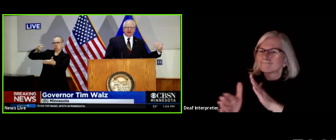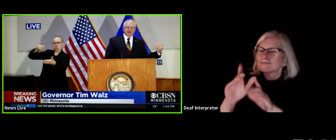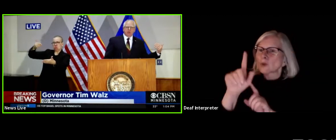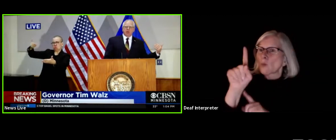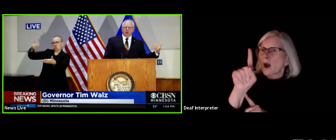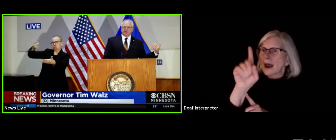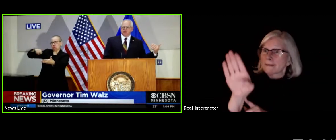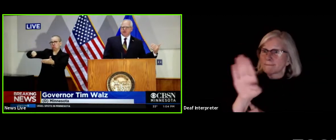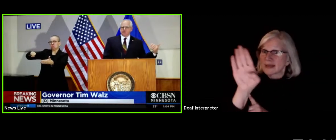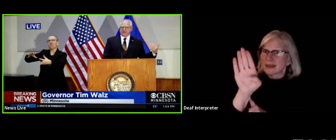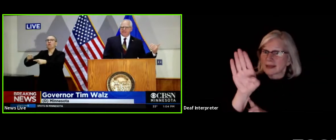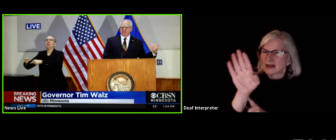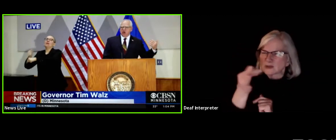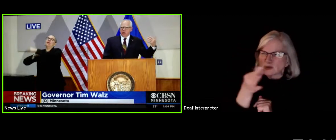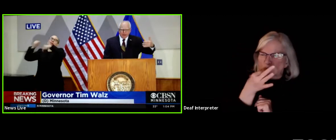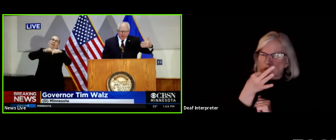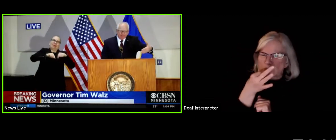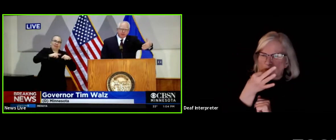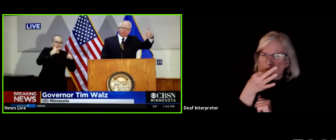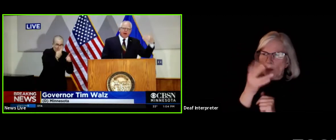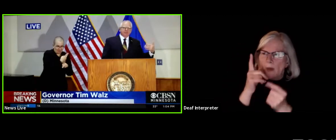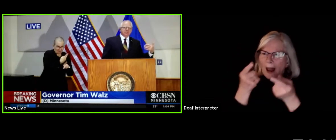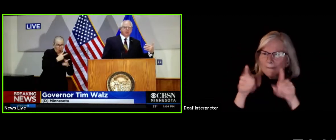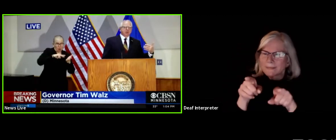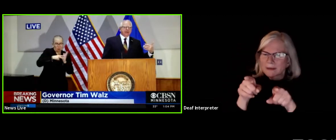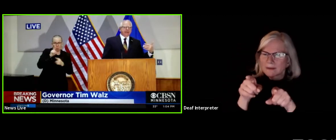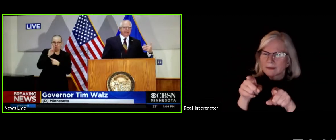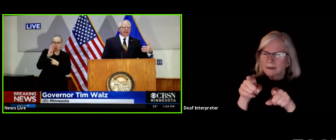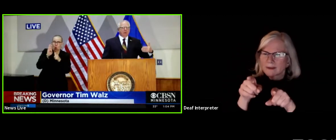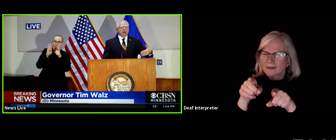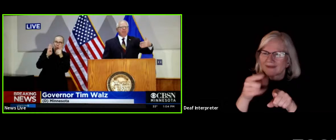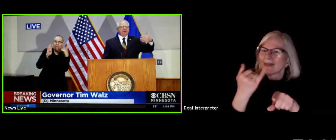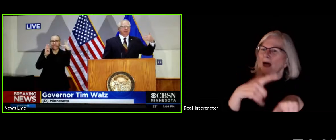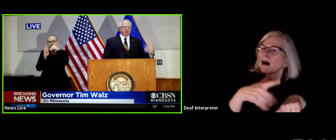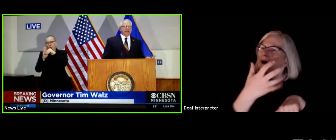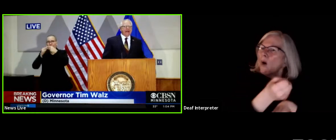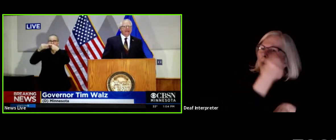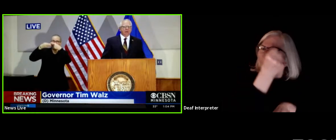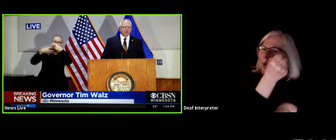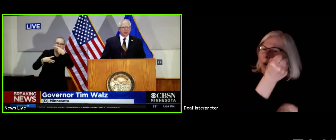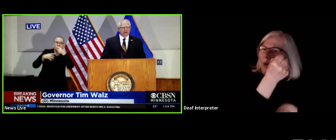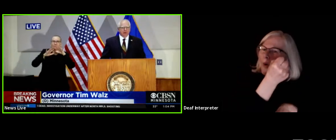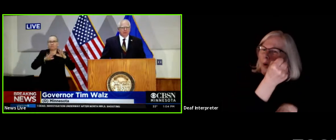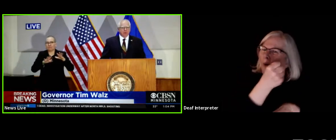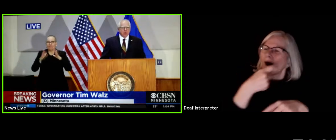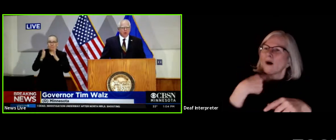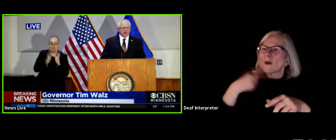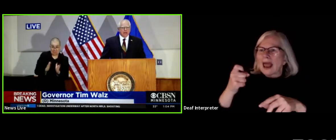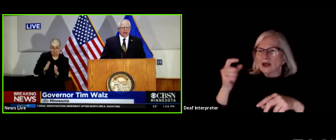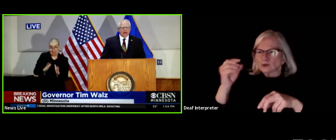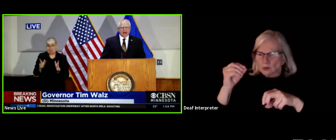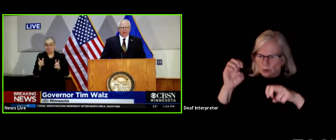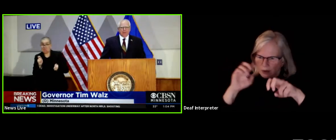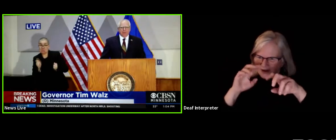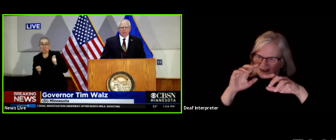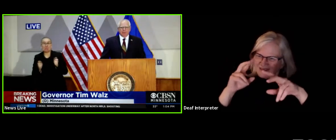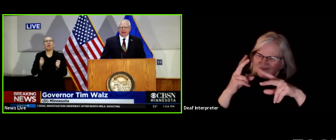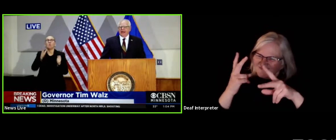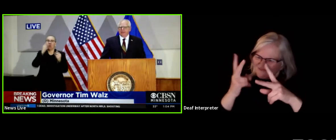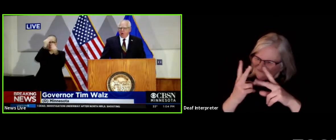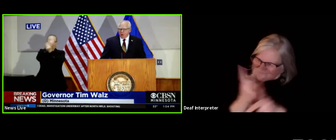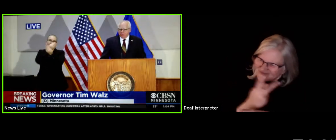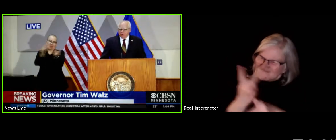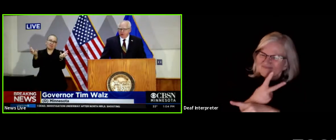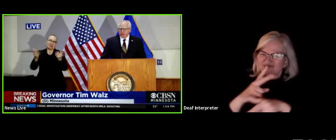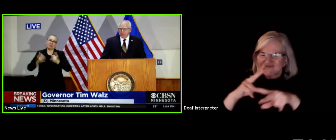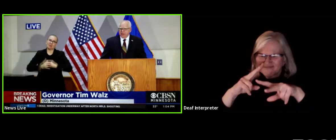and reevaluate what this news means, what it meant for the promise that we were going to get, and what it meant for the planning that we were going to put forward. But